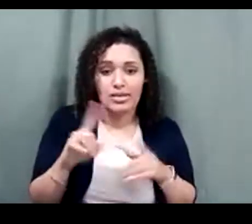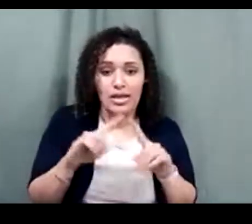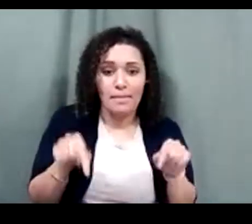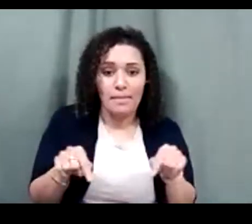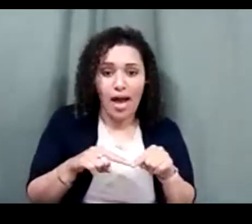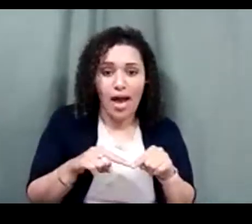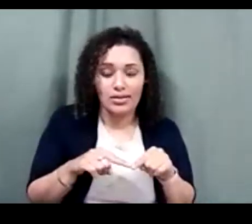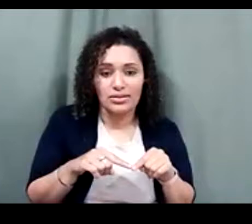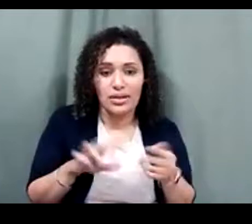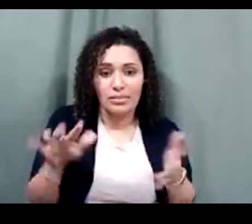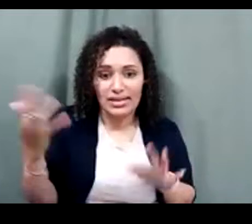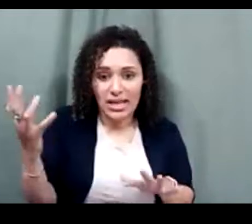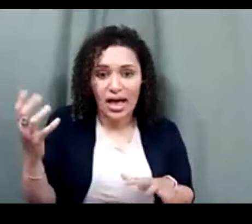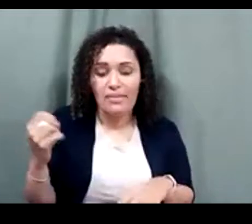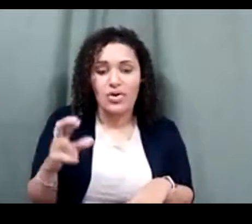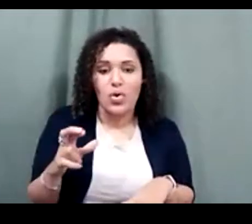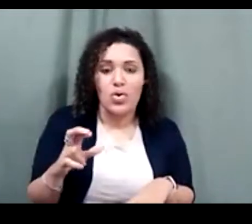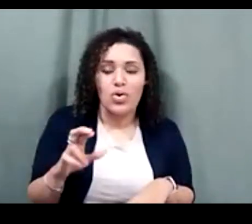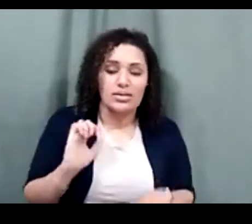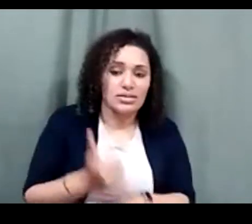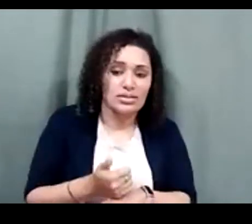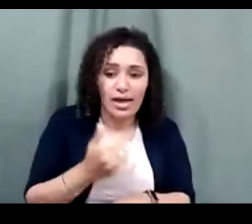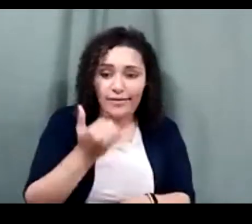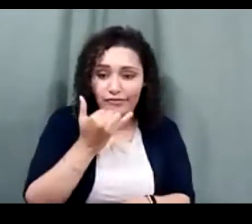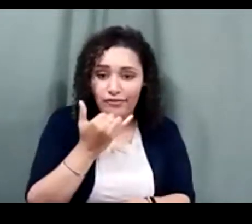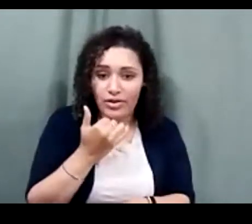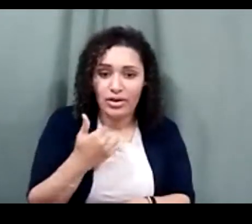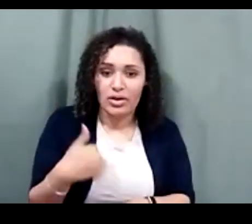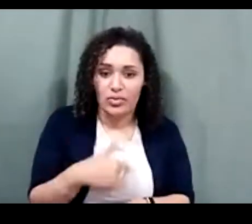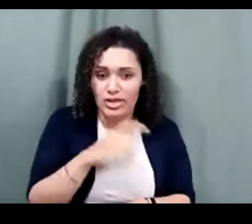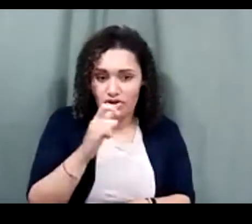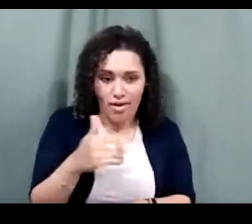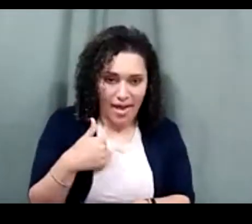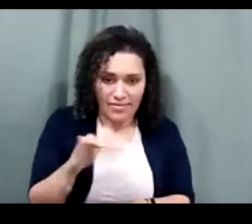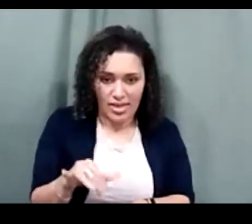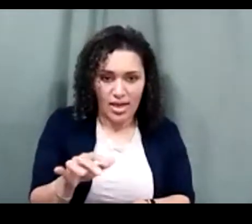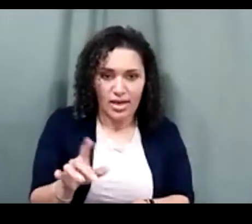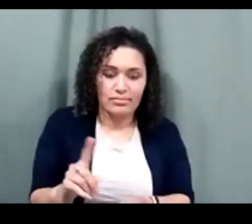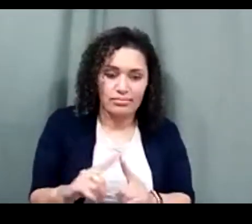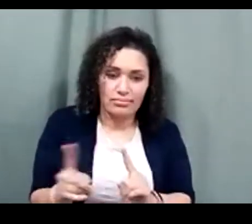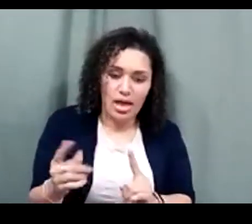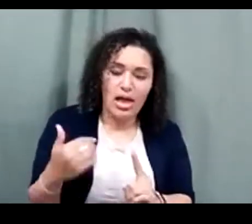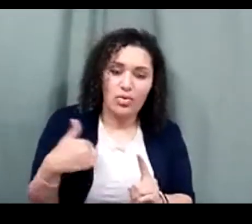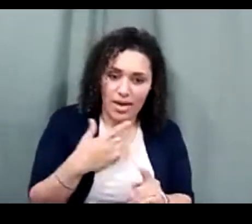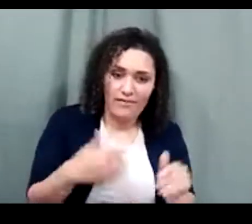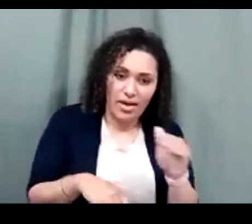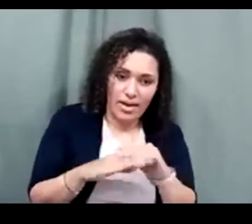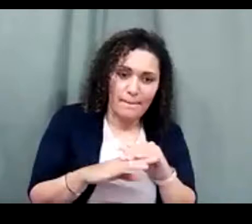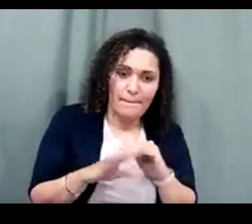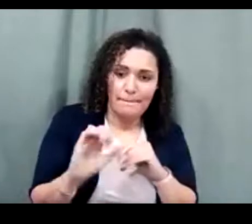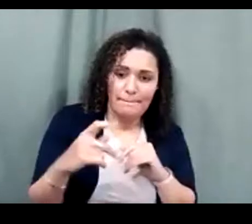up or it was set wrong or something. We don't have that. And but we do have a cap usually, and it usually